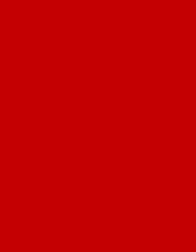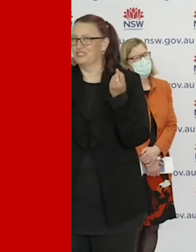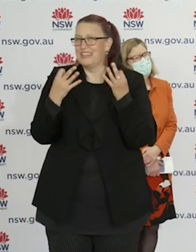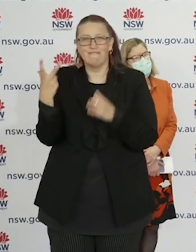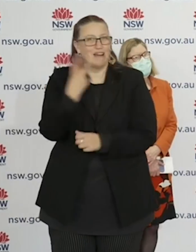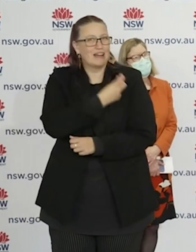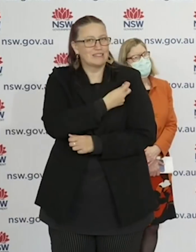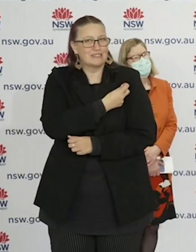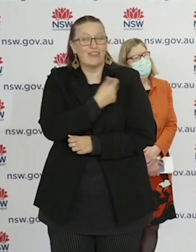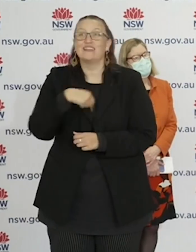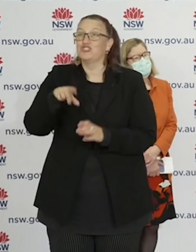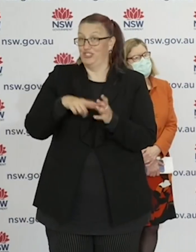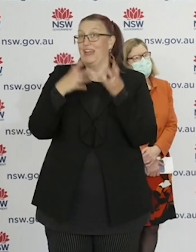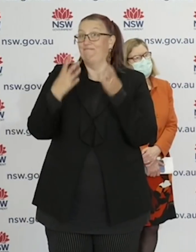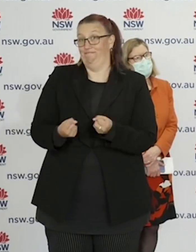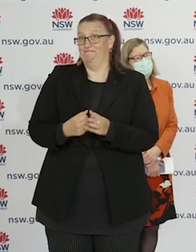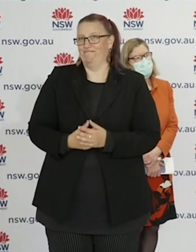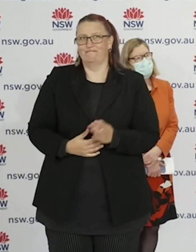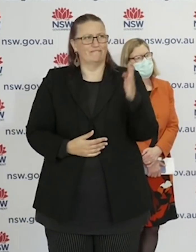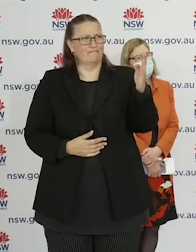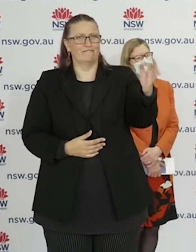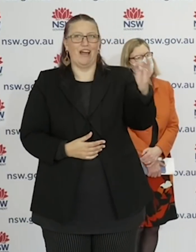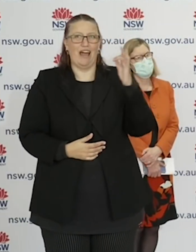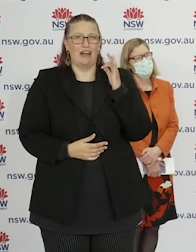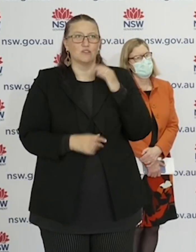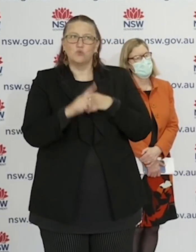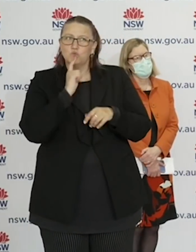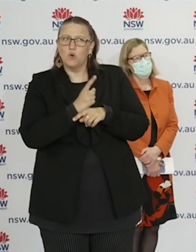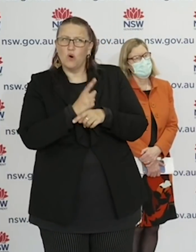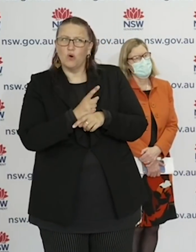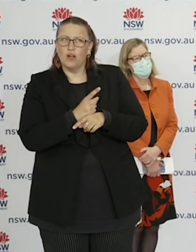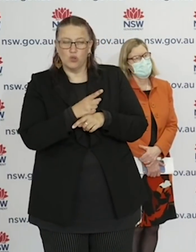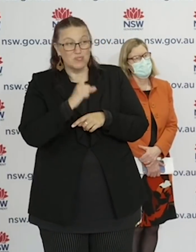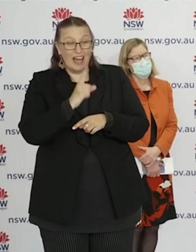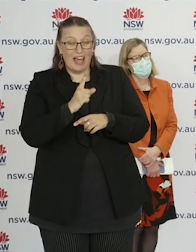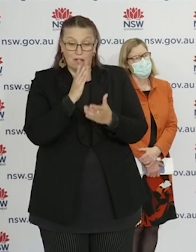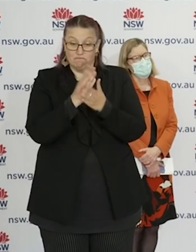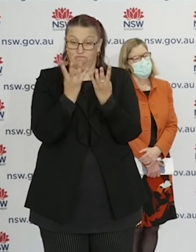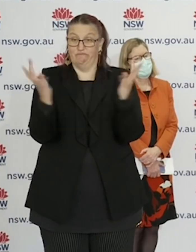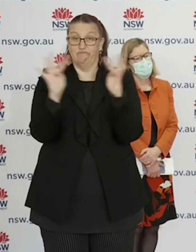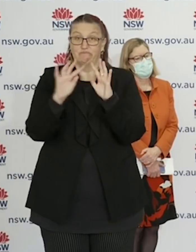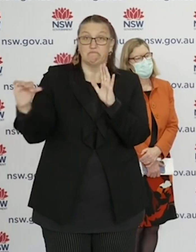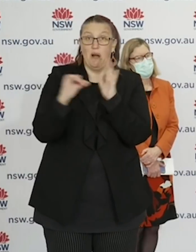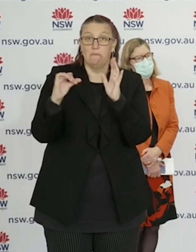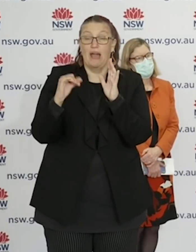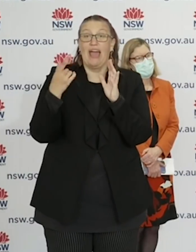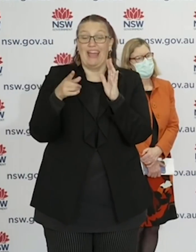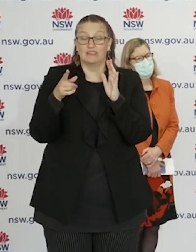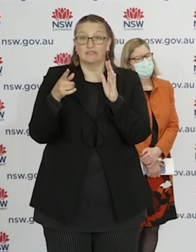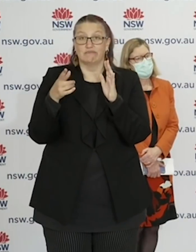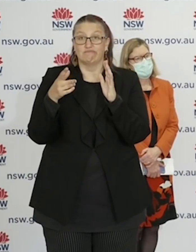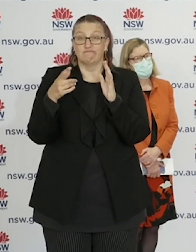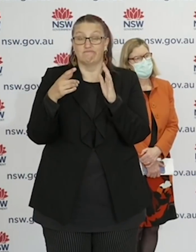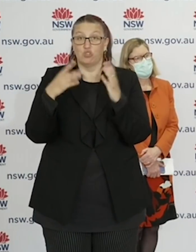So are you saying that you've had advice that a ring of steel, a curfew and further restrictions will not work because it's Delta, and therefore this